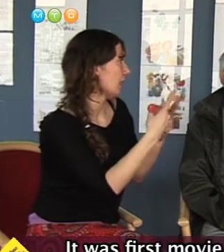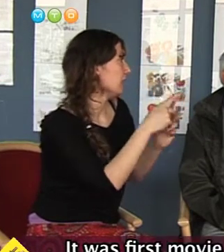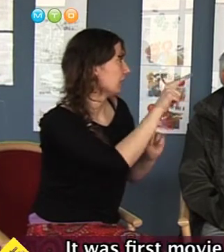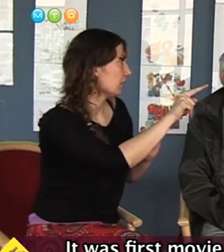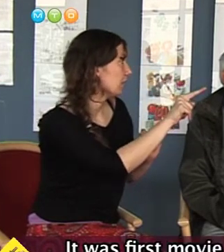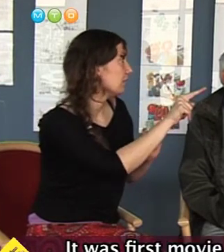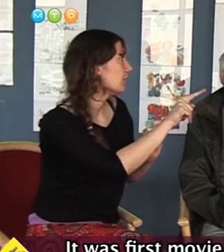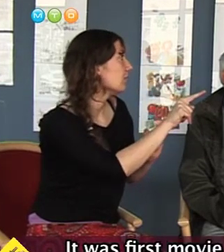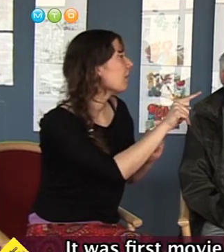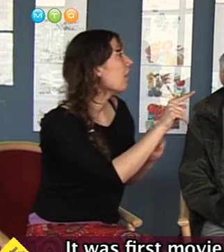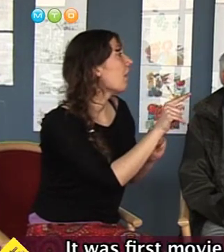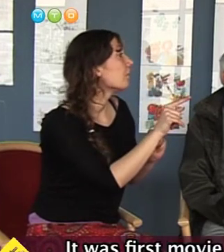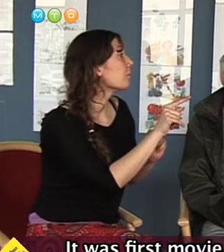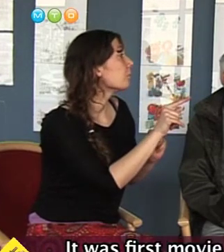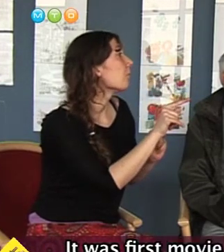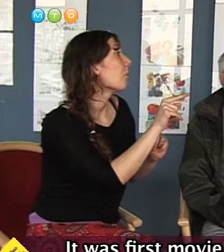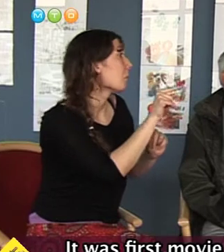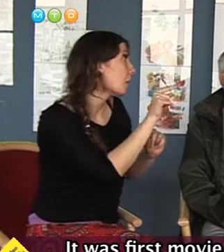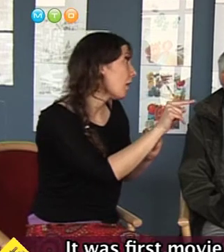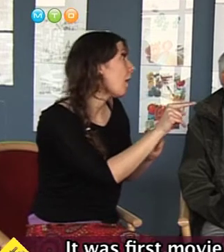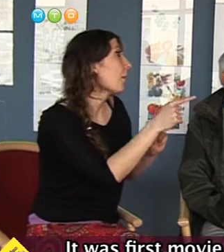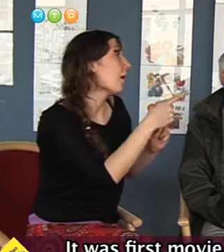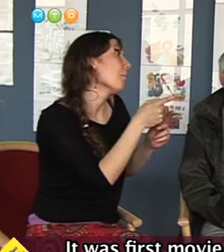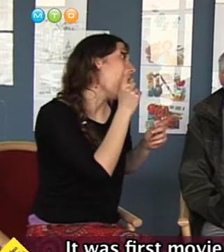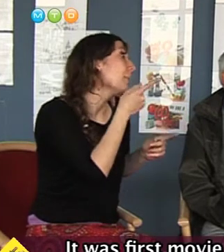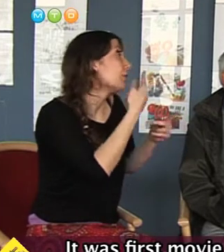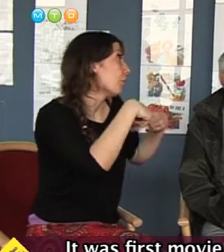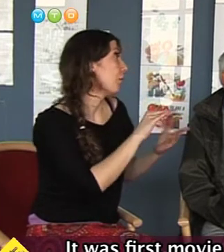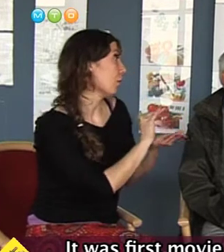and it was supposed to be for children,